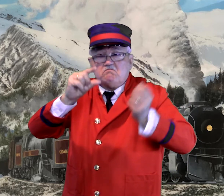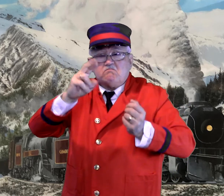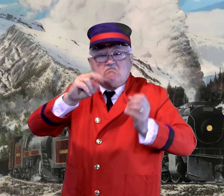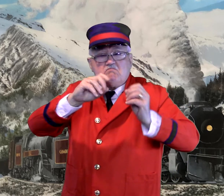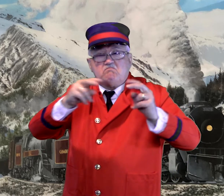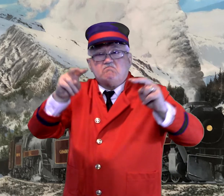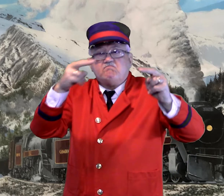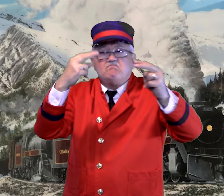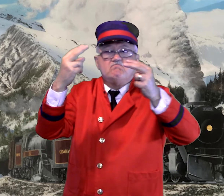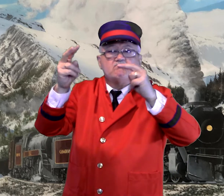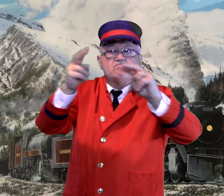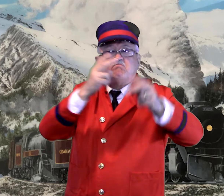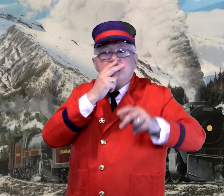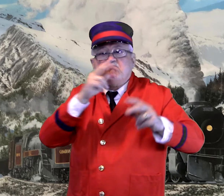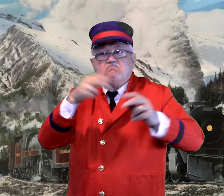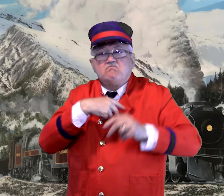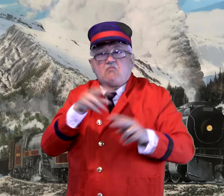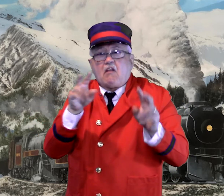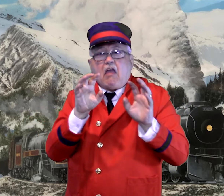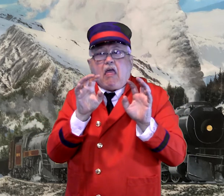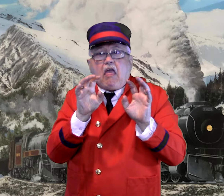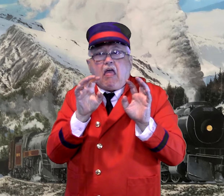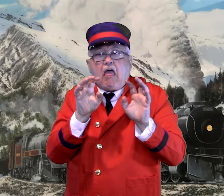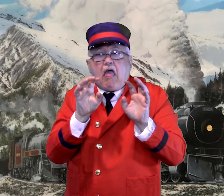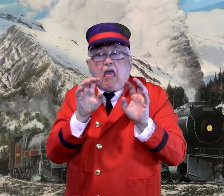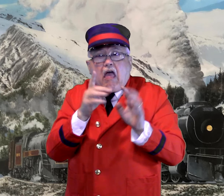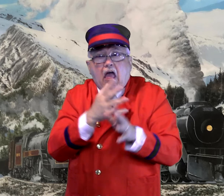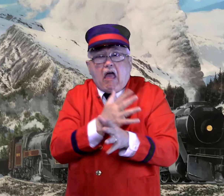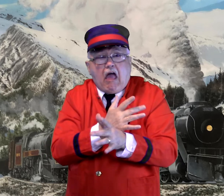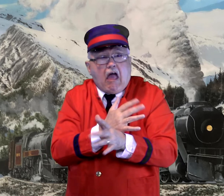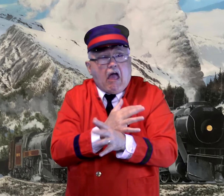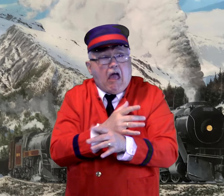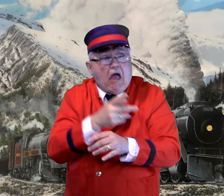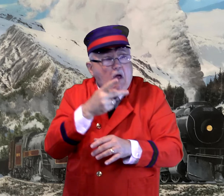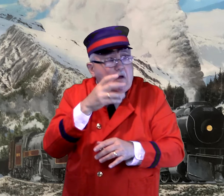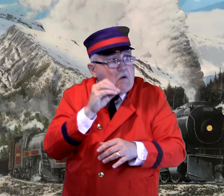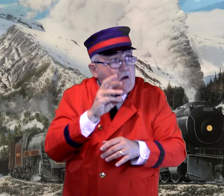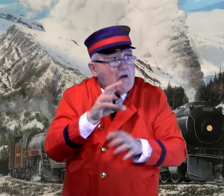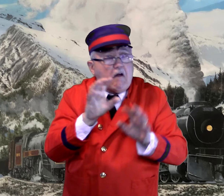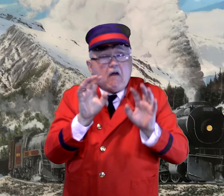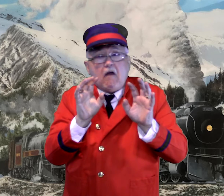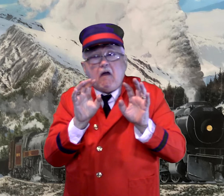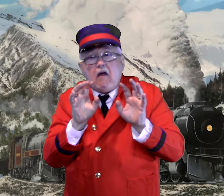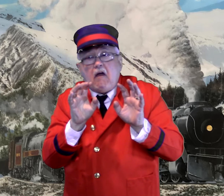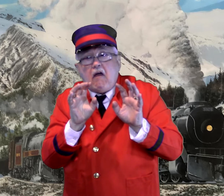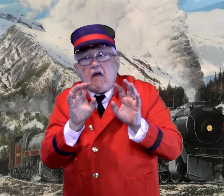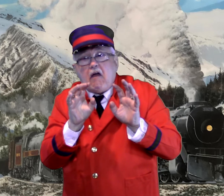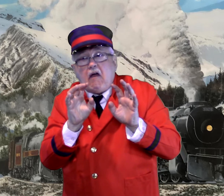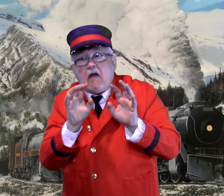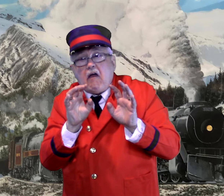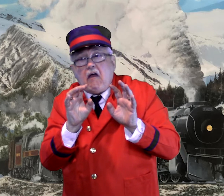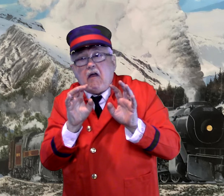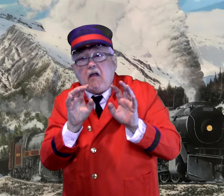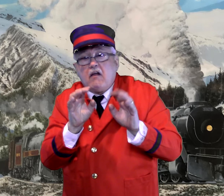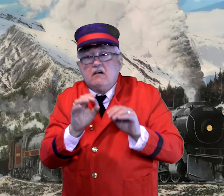them, if you could call it that, as they had no guns. But the deaf students were in awe that there was some prisoners of war from Germany